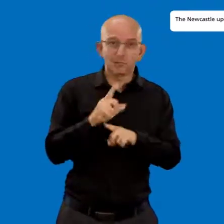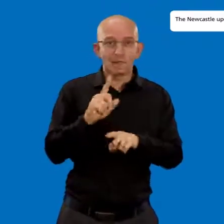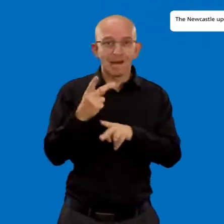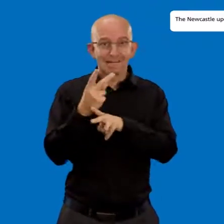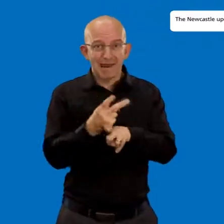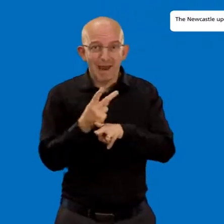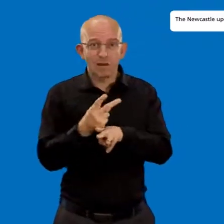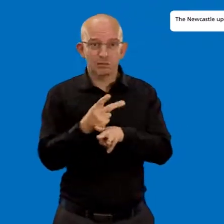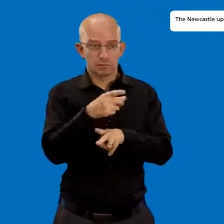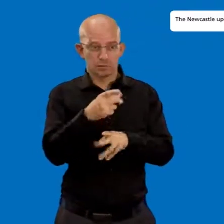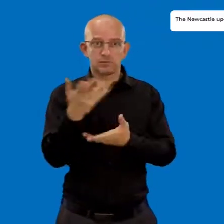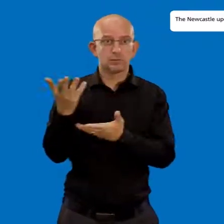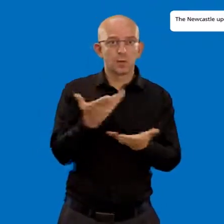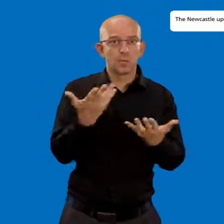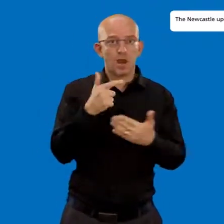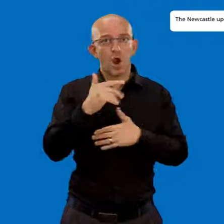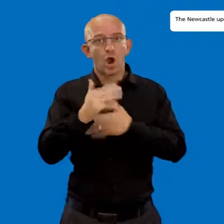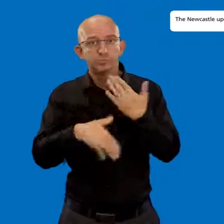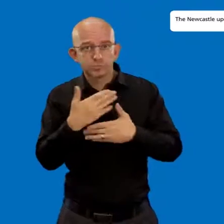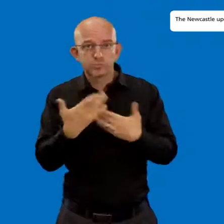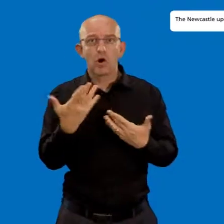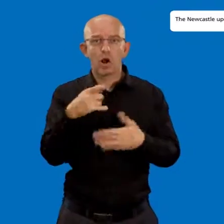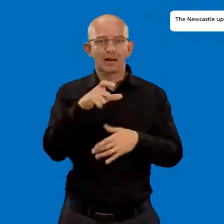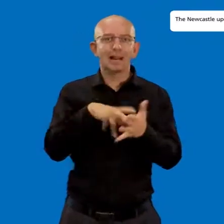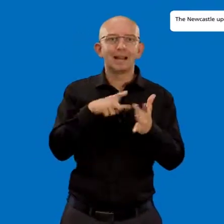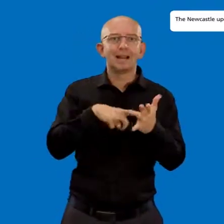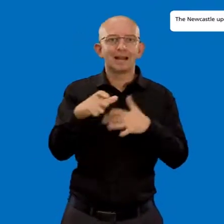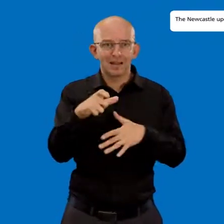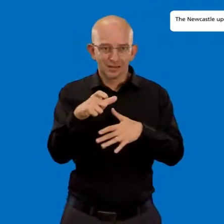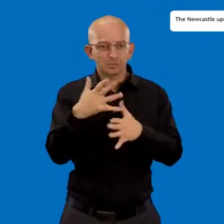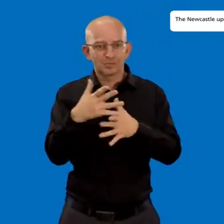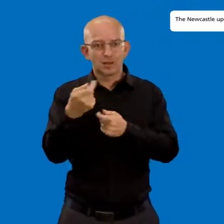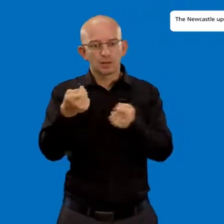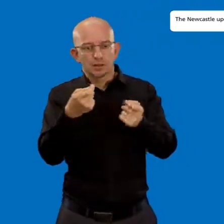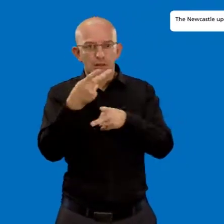have received at a hospital or clinic managed by another trust.